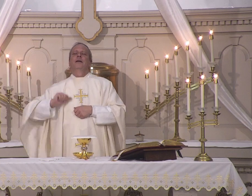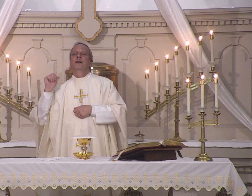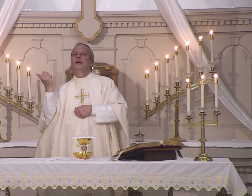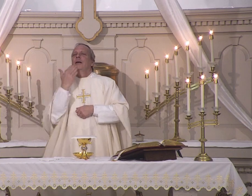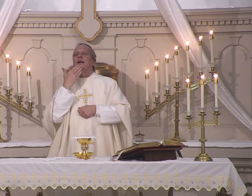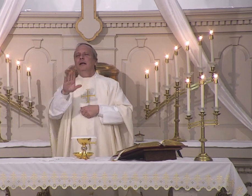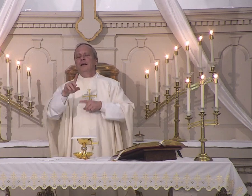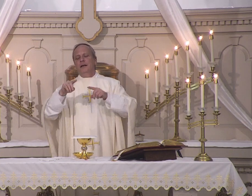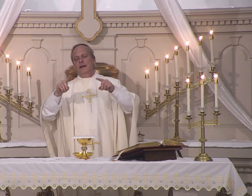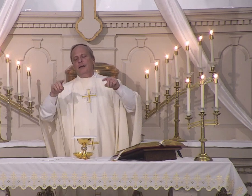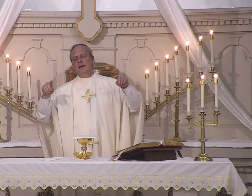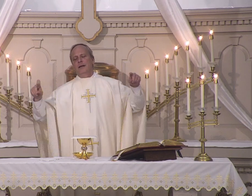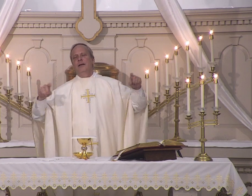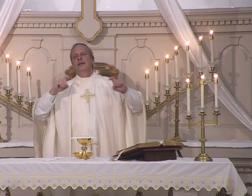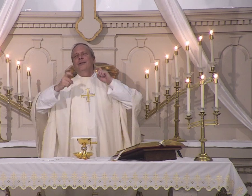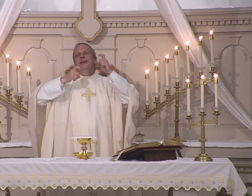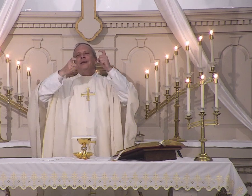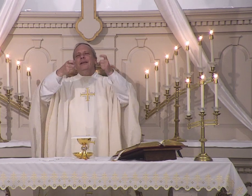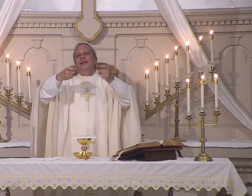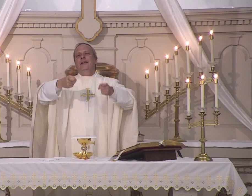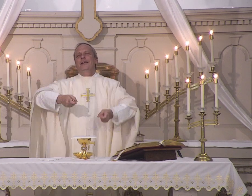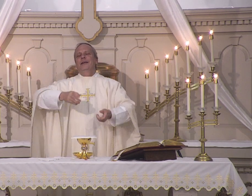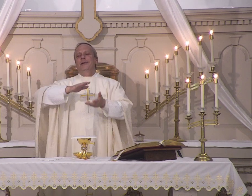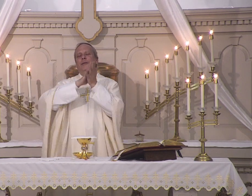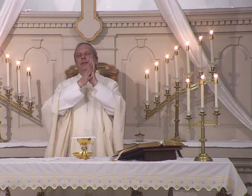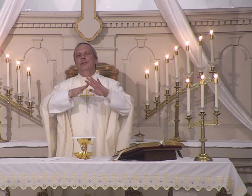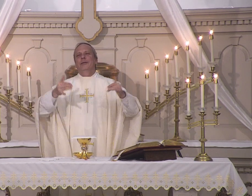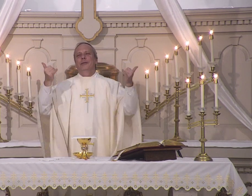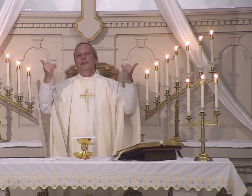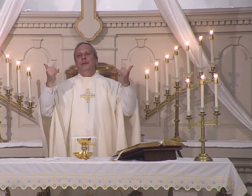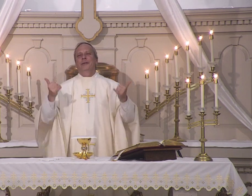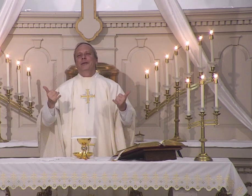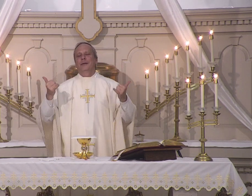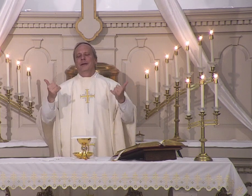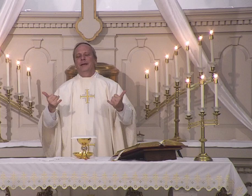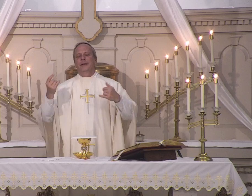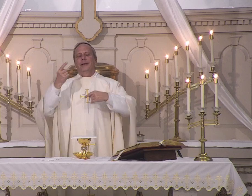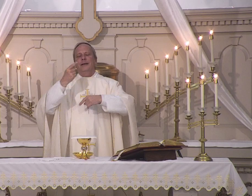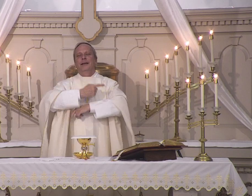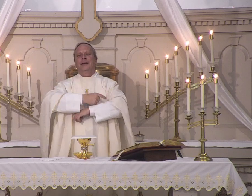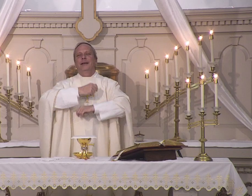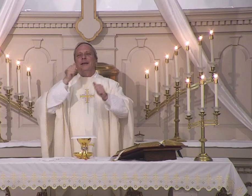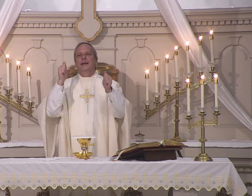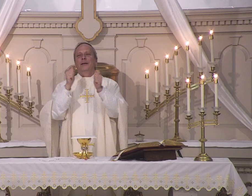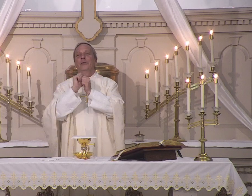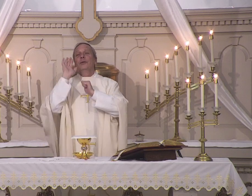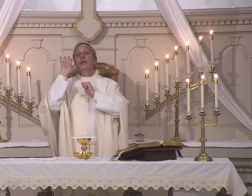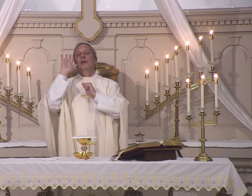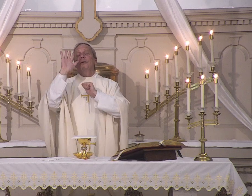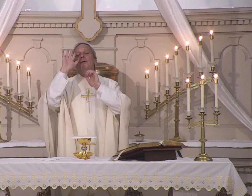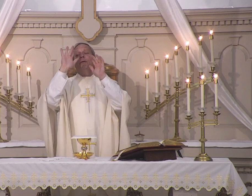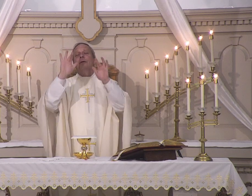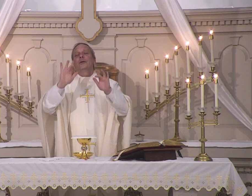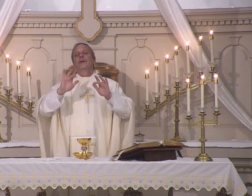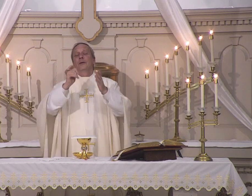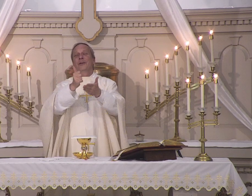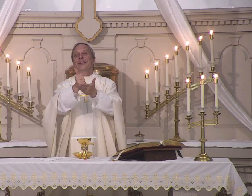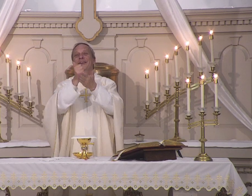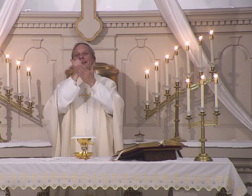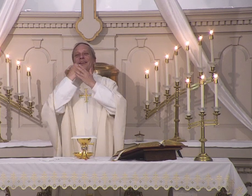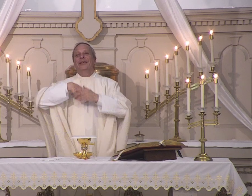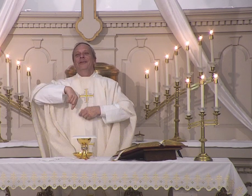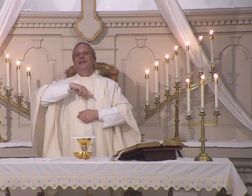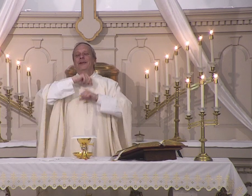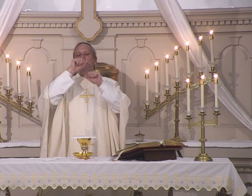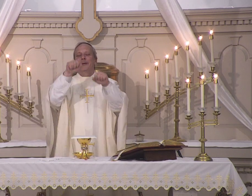Deliver us, Lord, we pray, from every evil. Graciously grant peace in our days, that by the help of